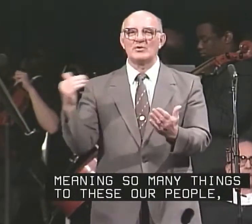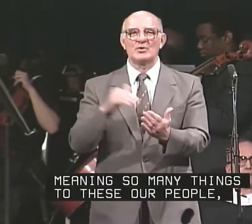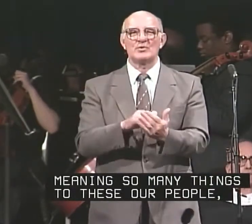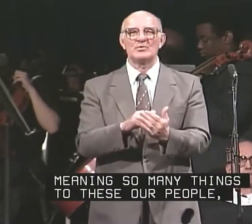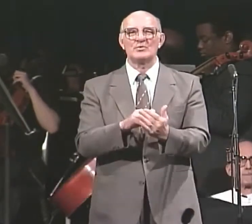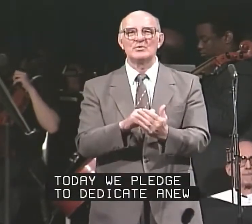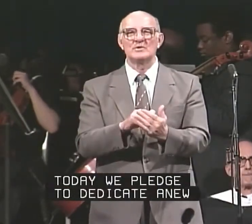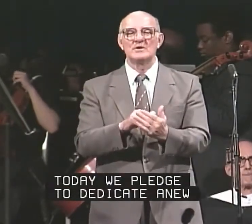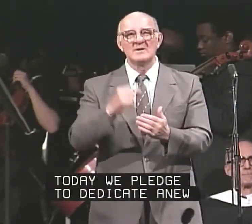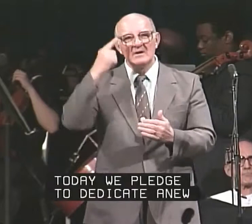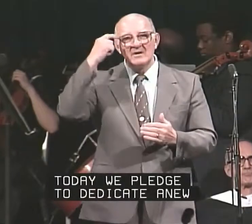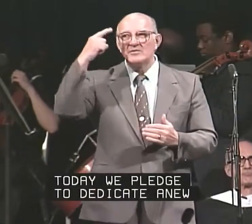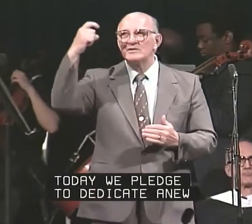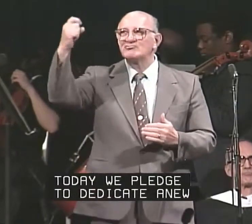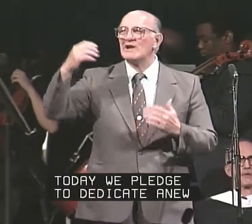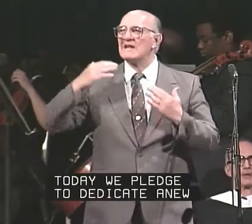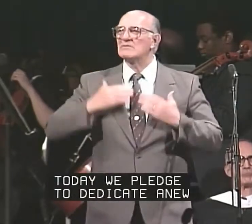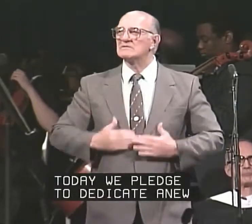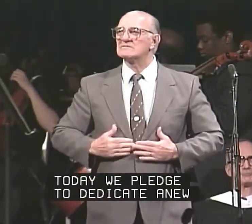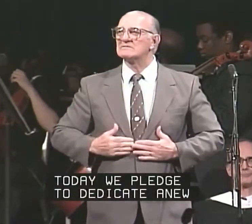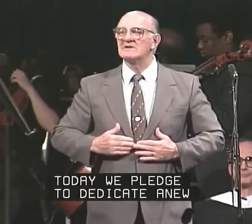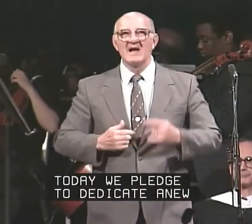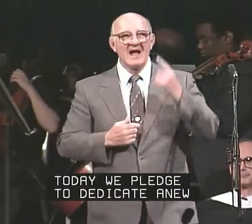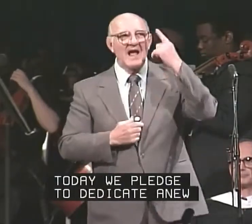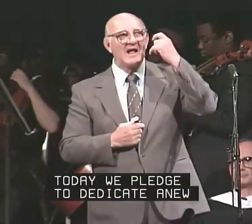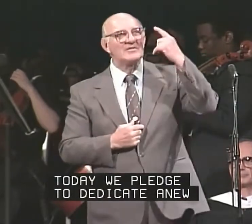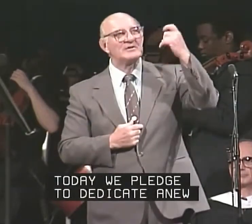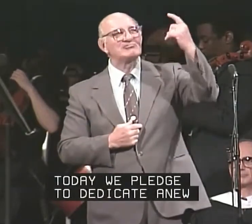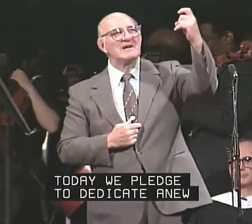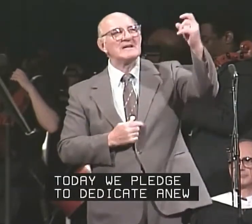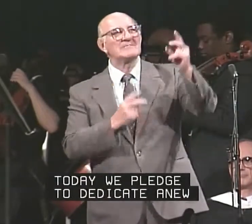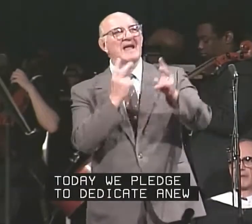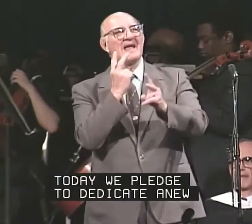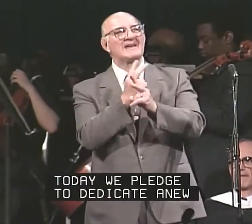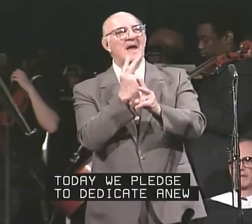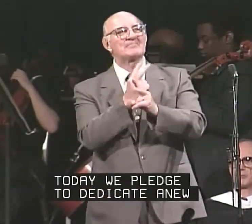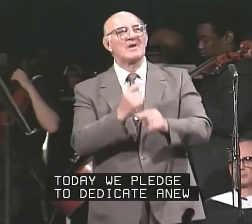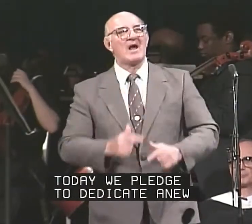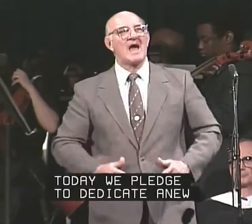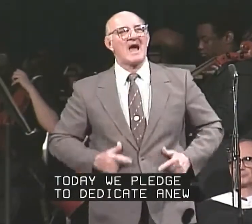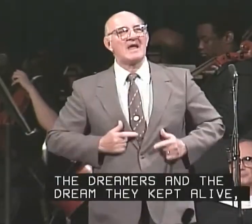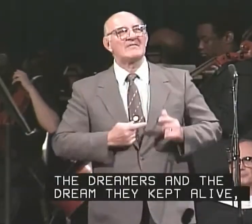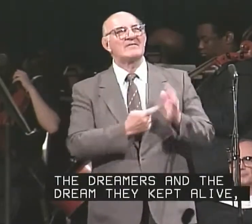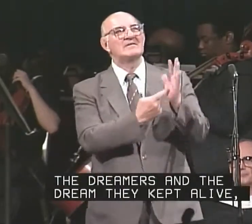anew the dreamers and the dream they kept alive.